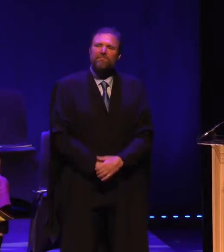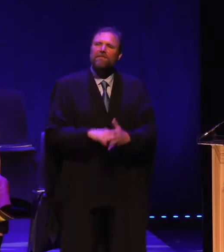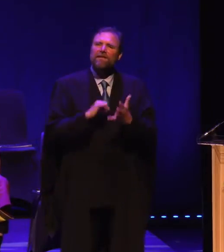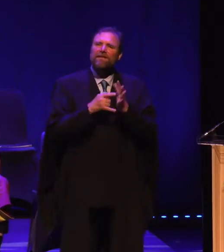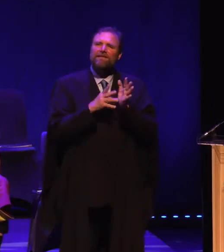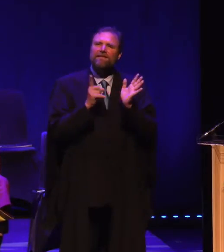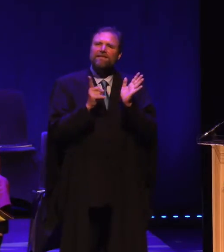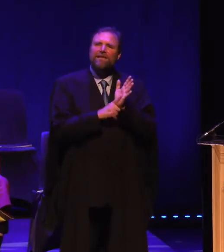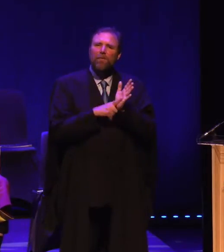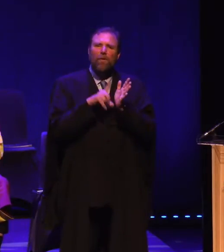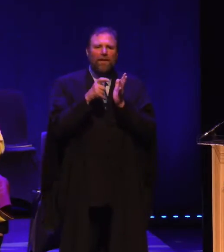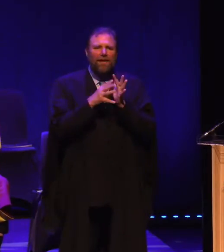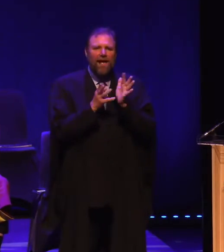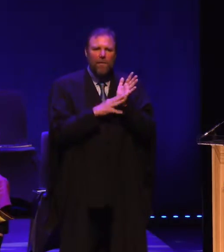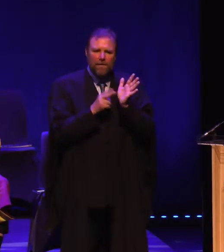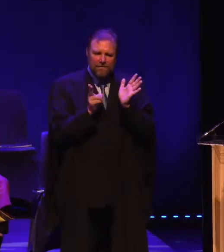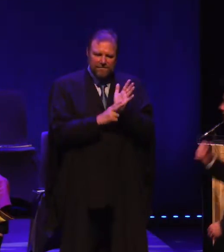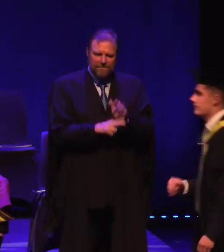Samuel Cowman.